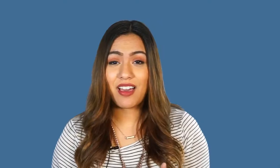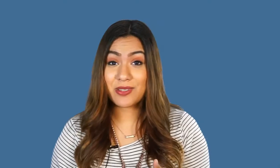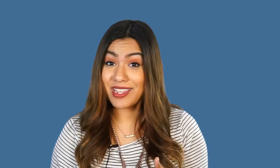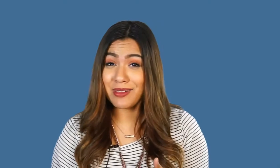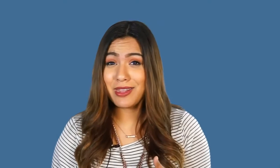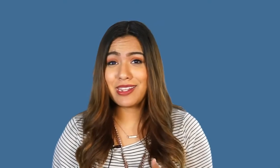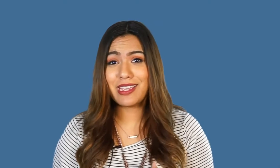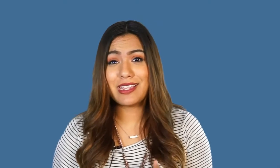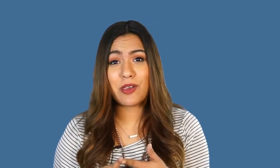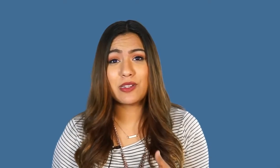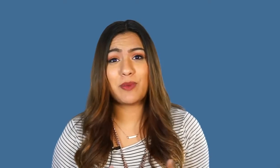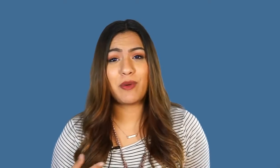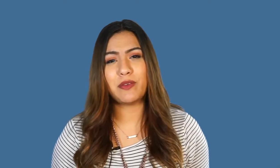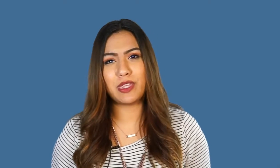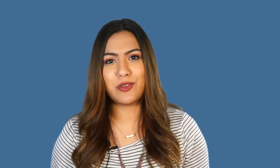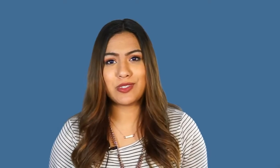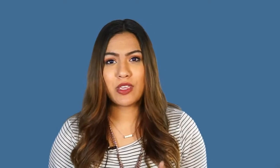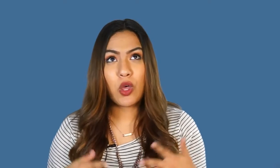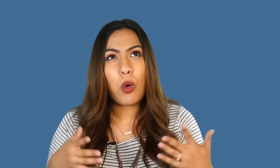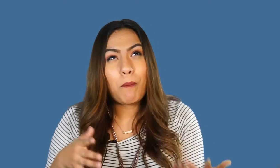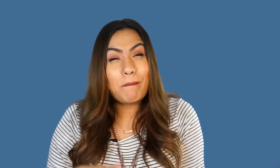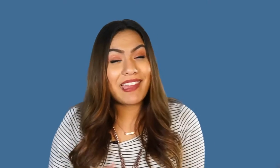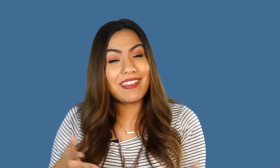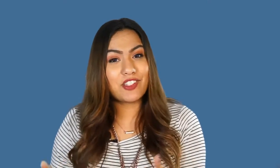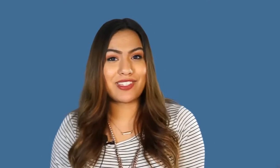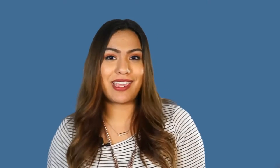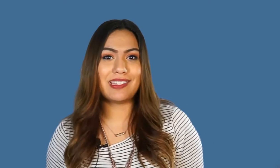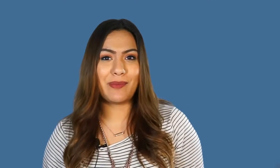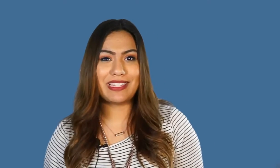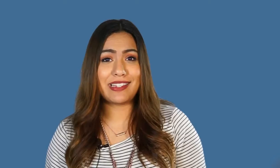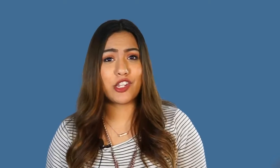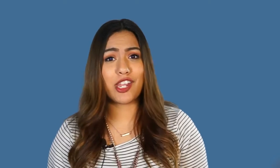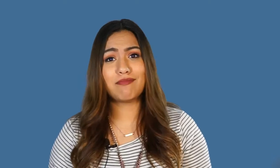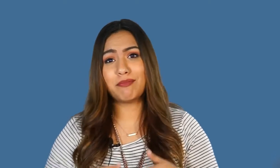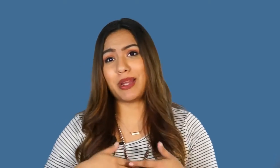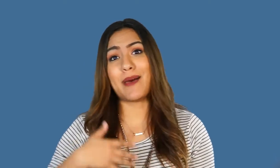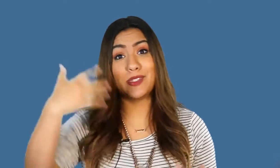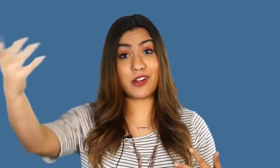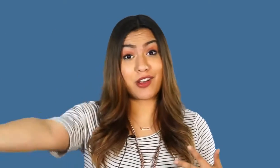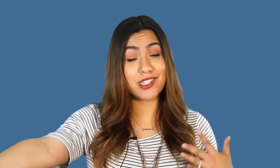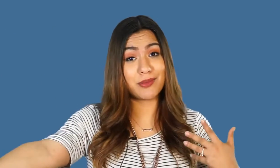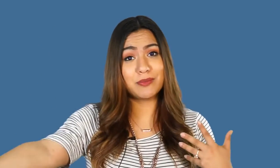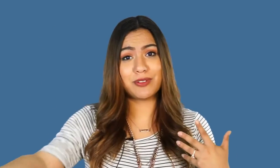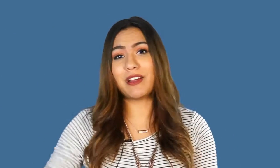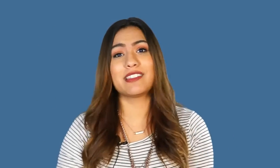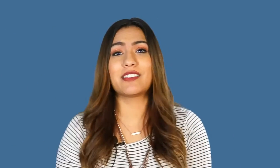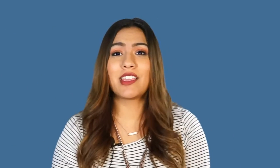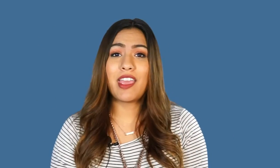Our second one is going to be one that we use mainly just to get someone's attention. Perhaps they're across the room from us